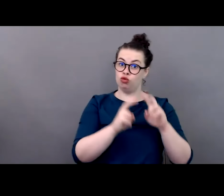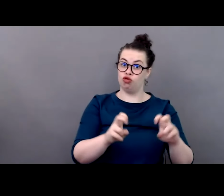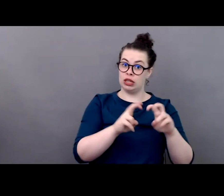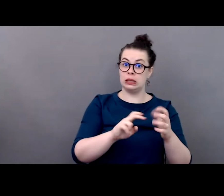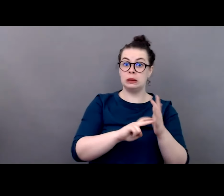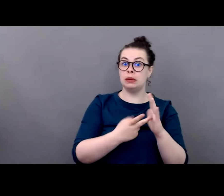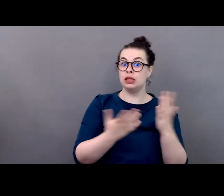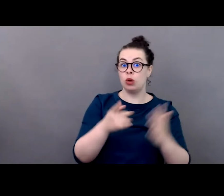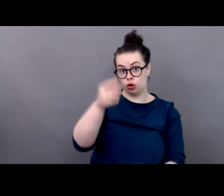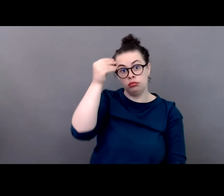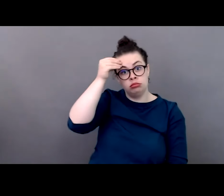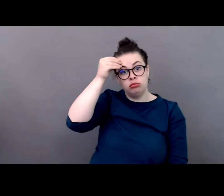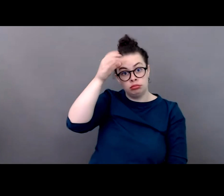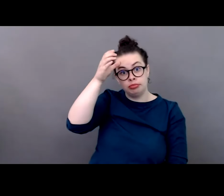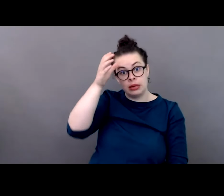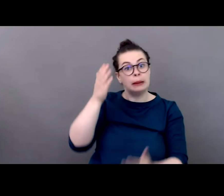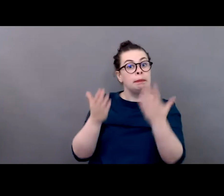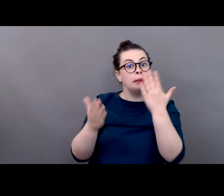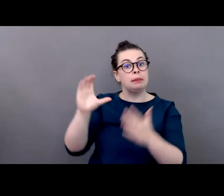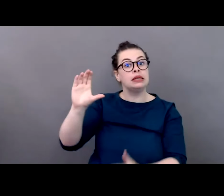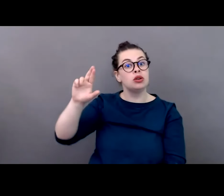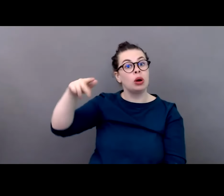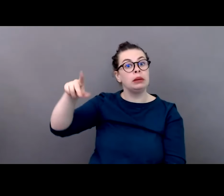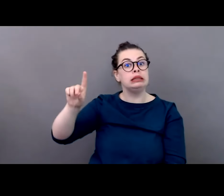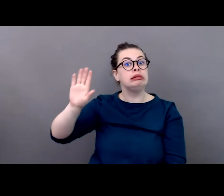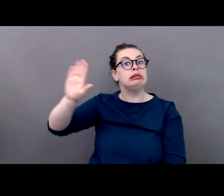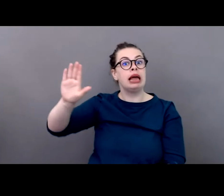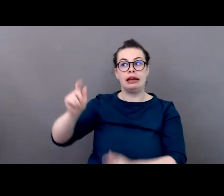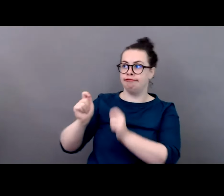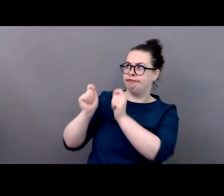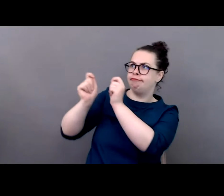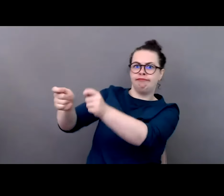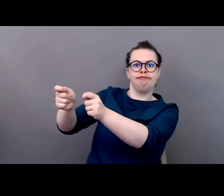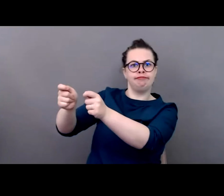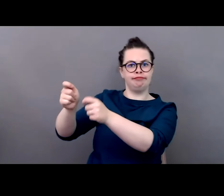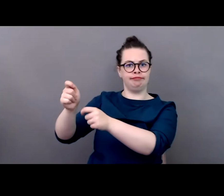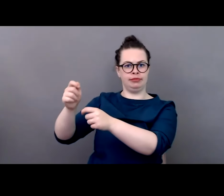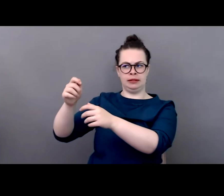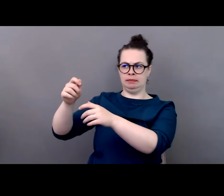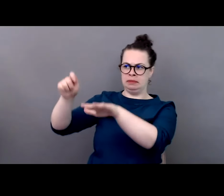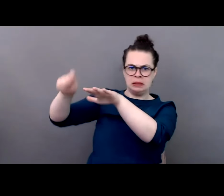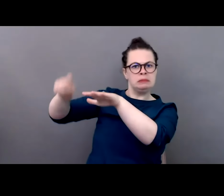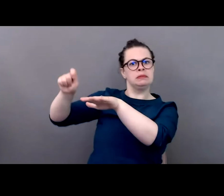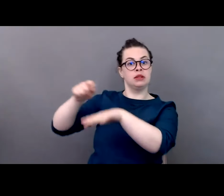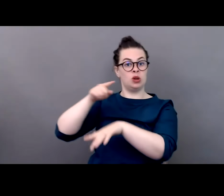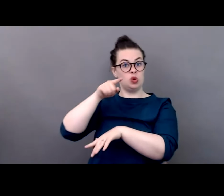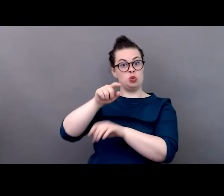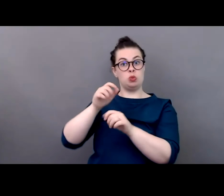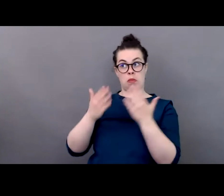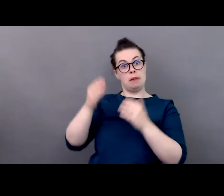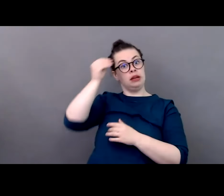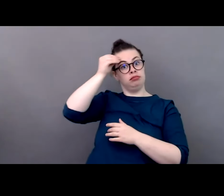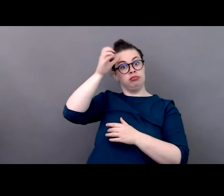relevant for the CRPD committee deciding an individual case. of course, not any individual case. For